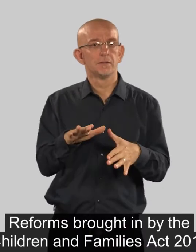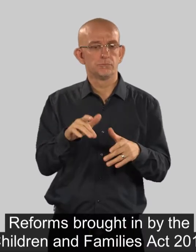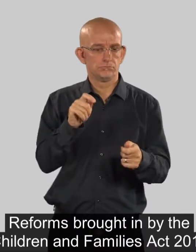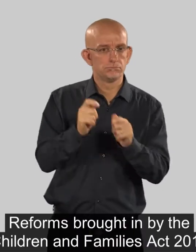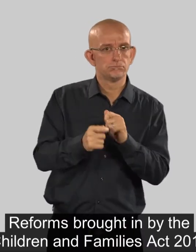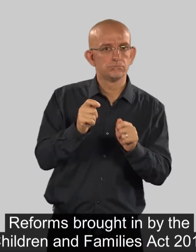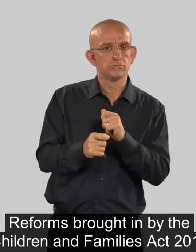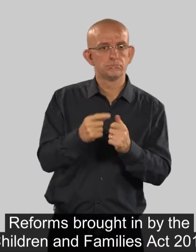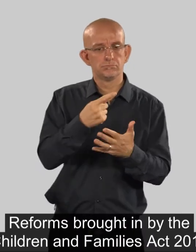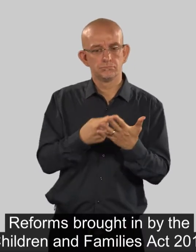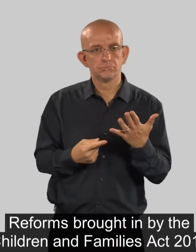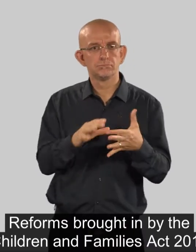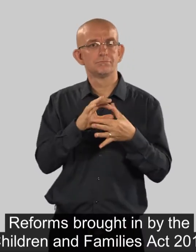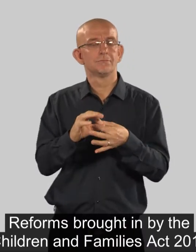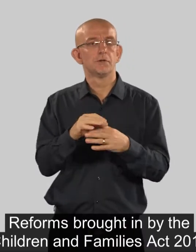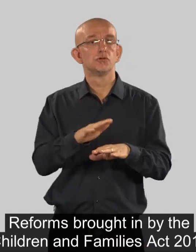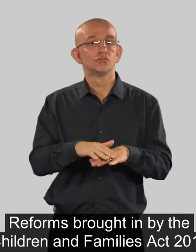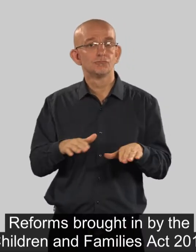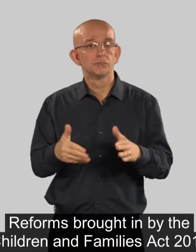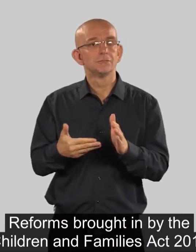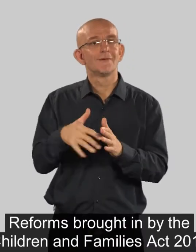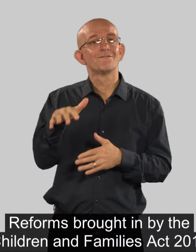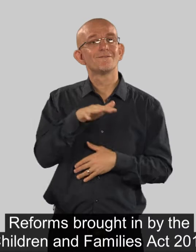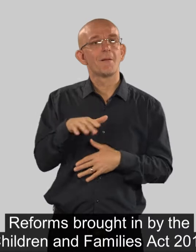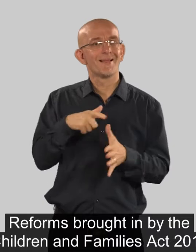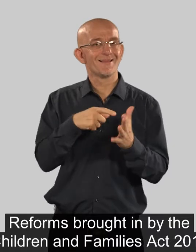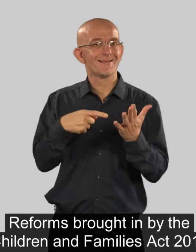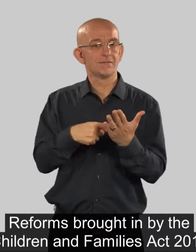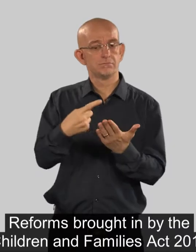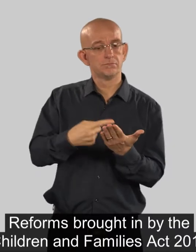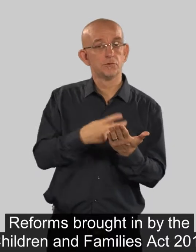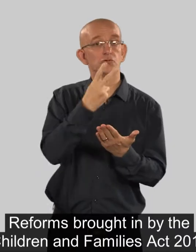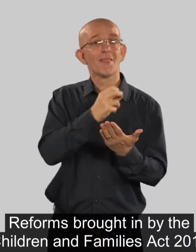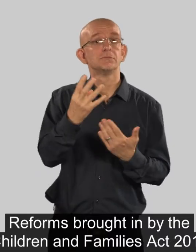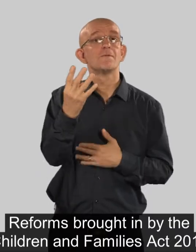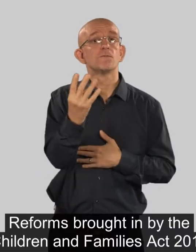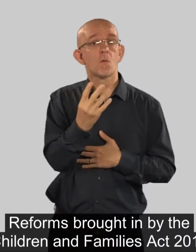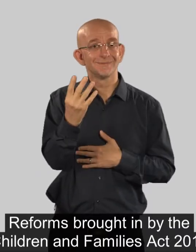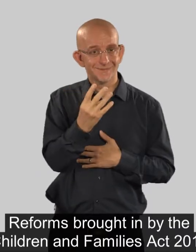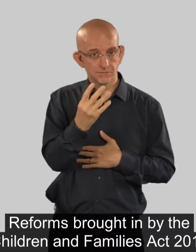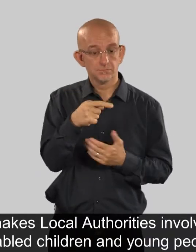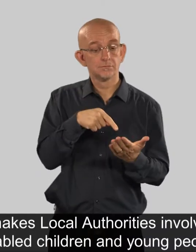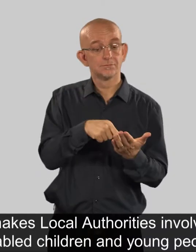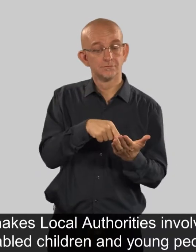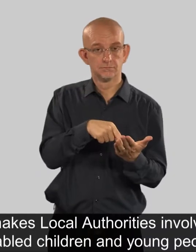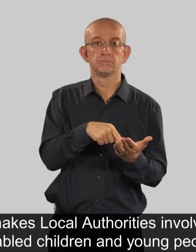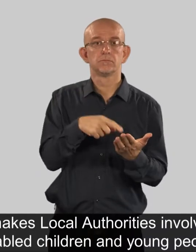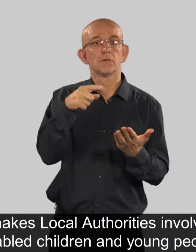Reforms brought in by the Children and Families Act 2014 makes local